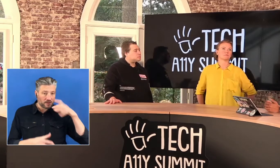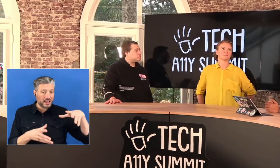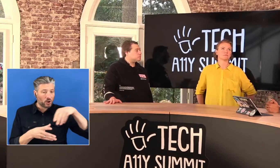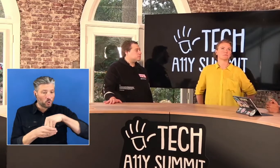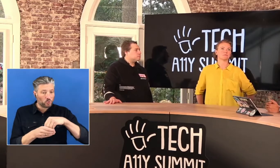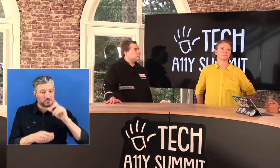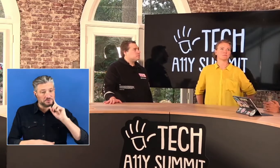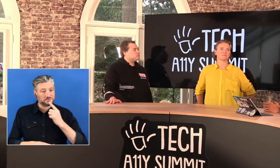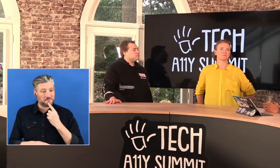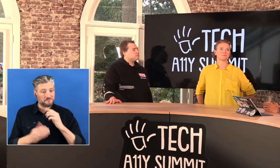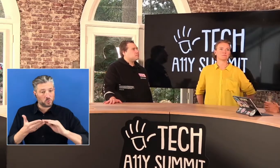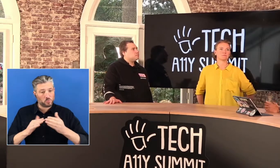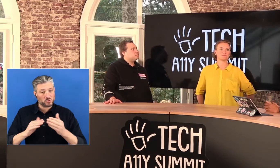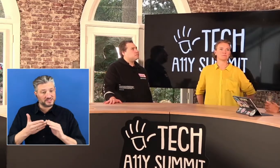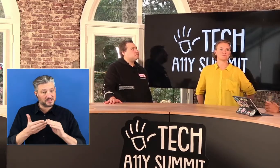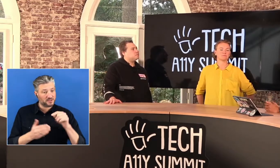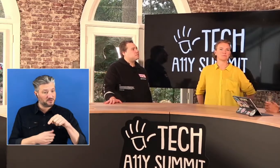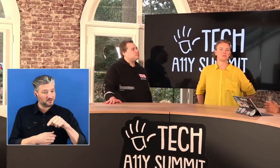points there?